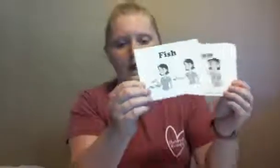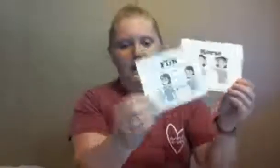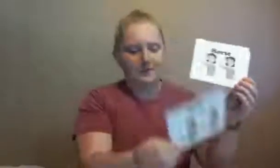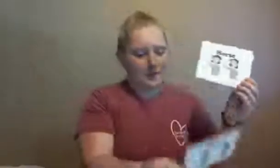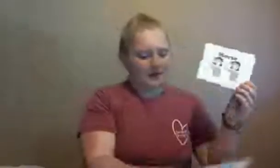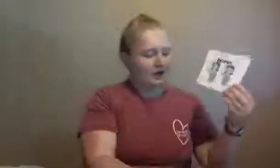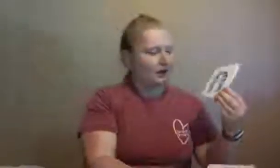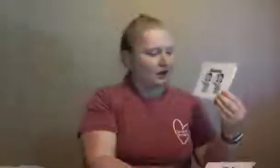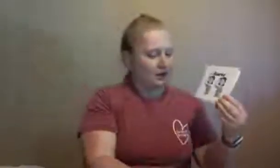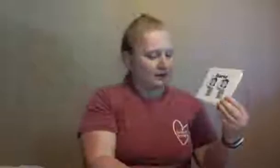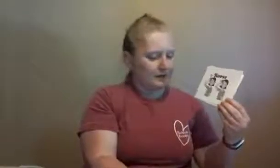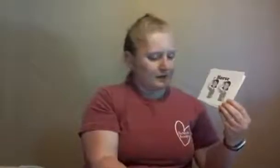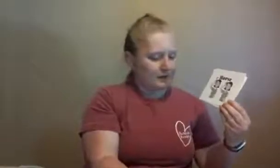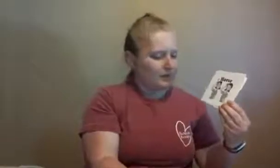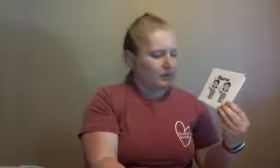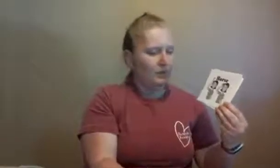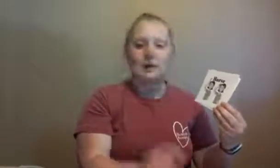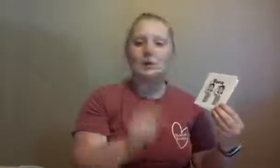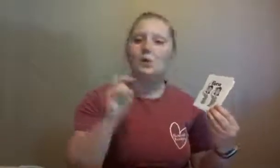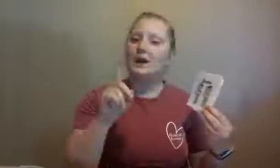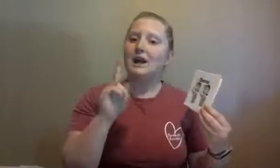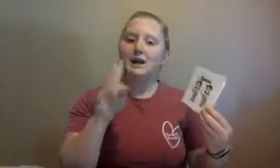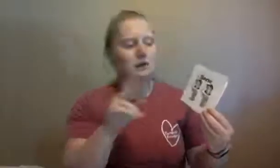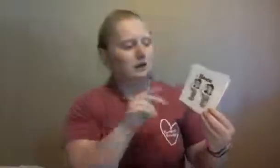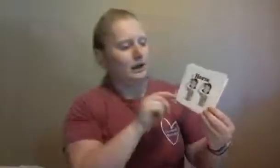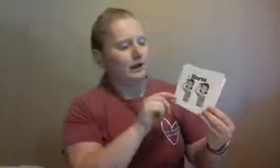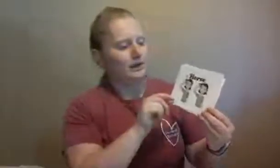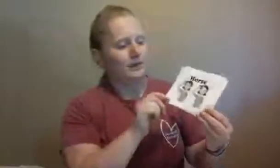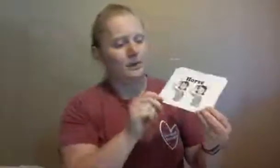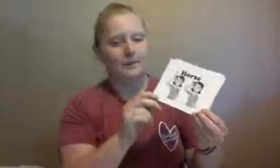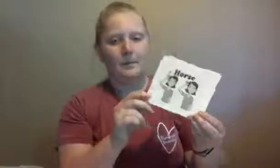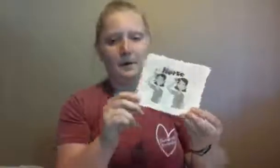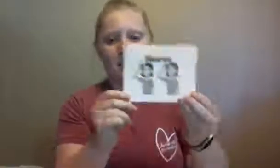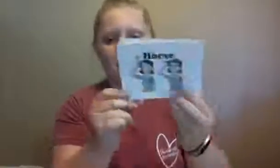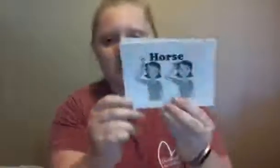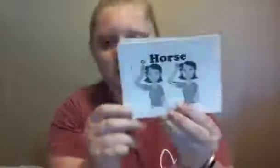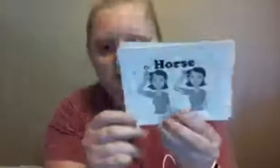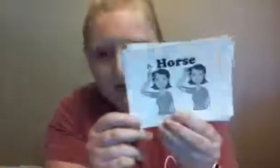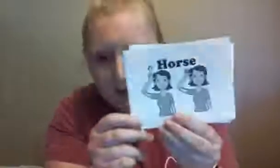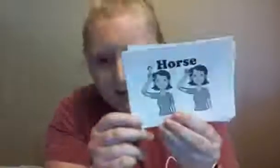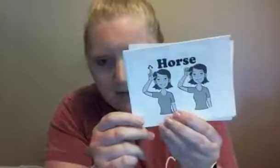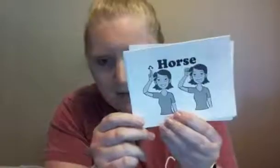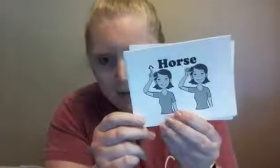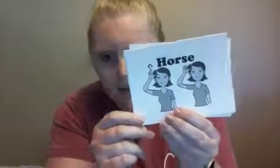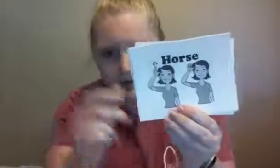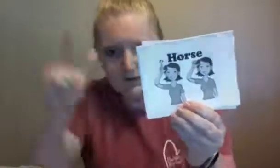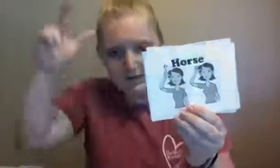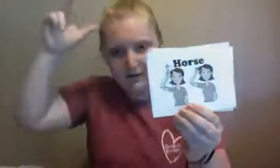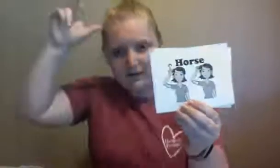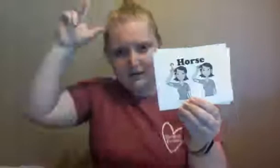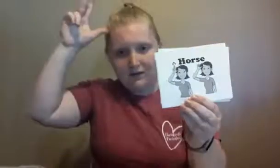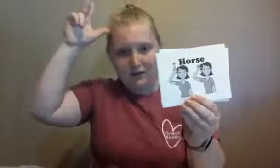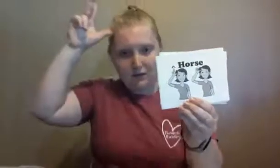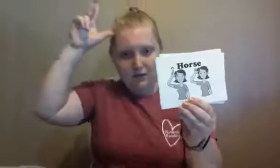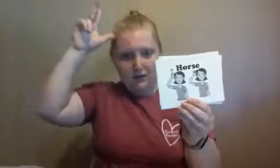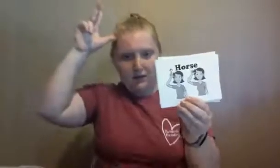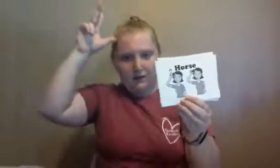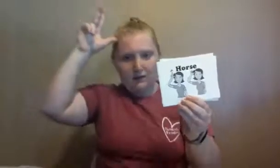It's basically just the difference between one hand and two hands. So then we have horse. So